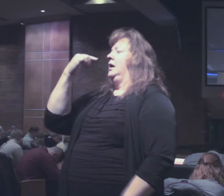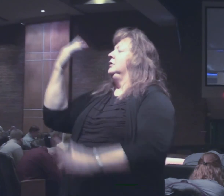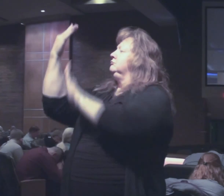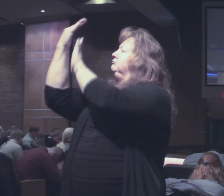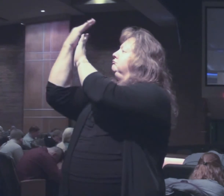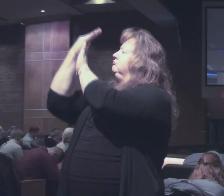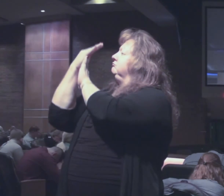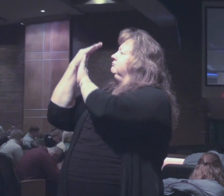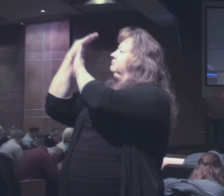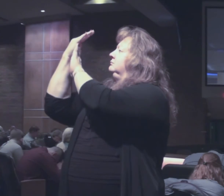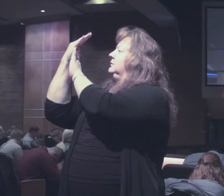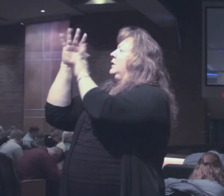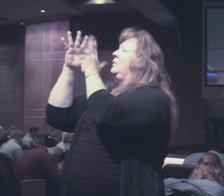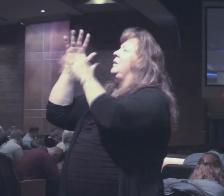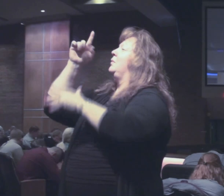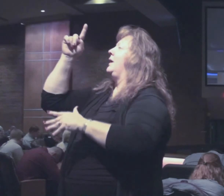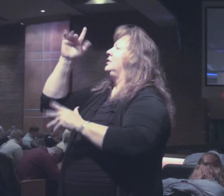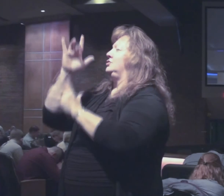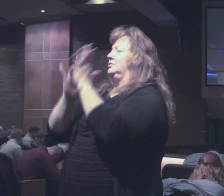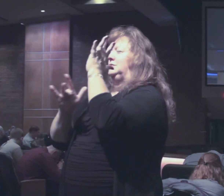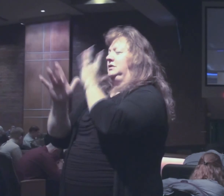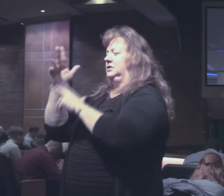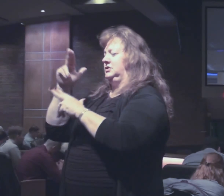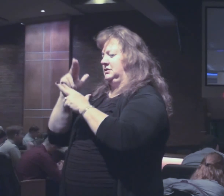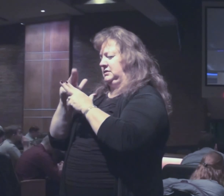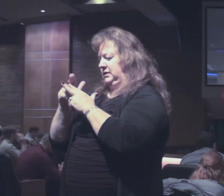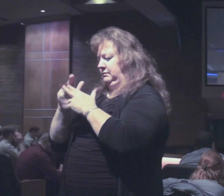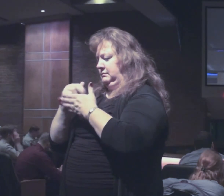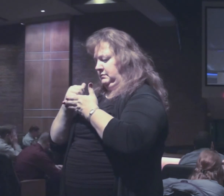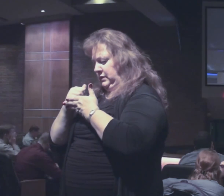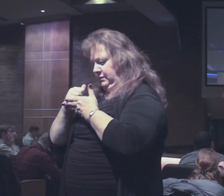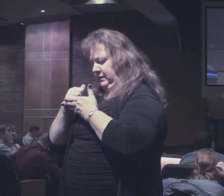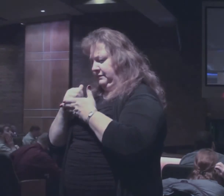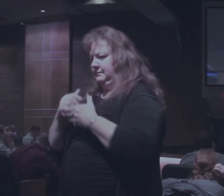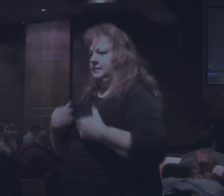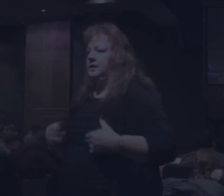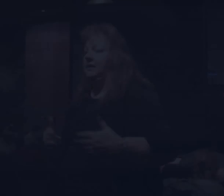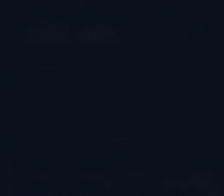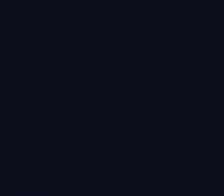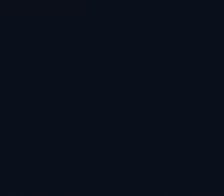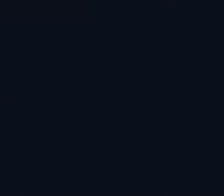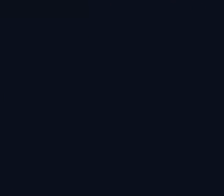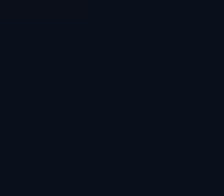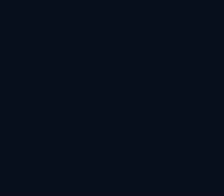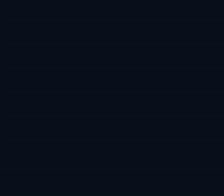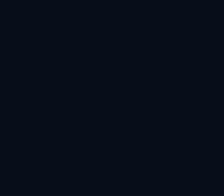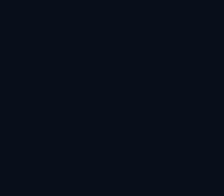you. We give you praise in Christ's name. Amen. Thank you.